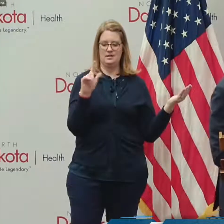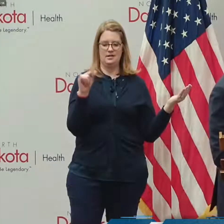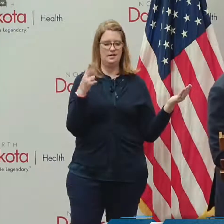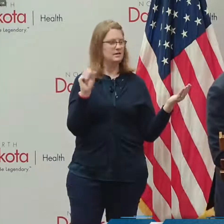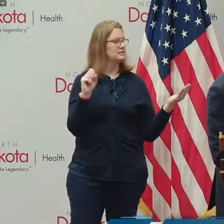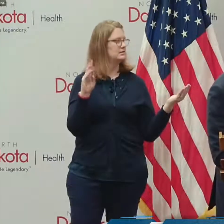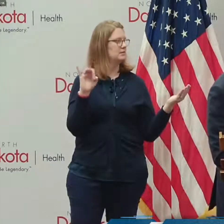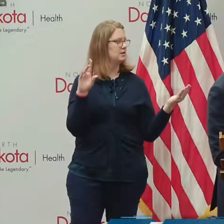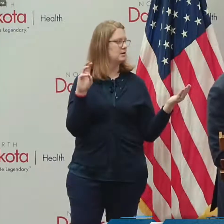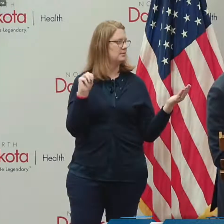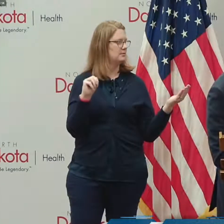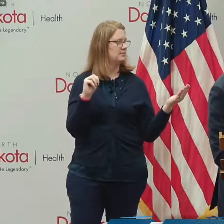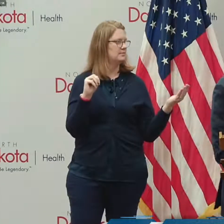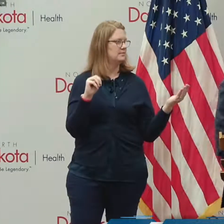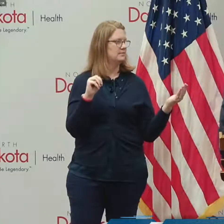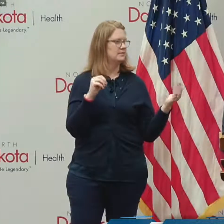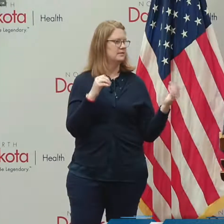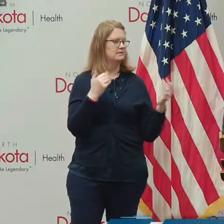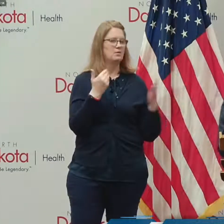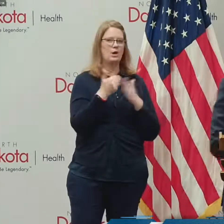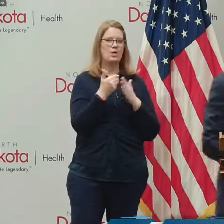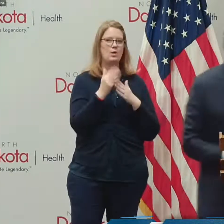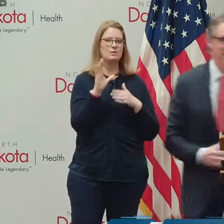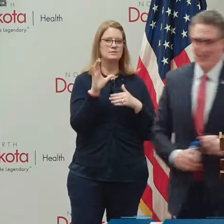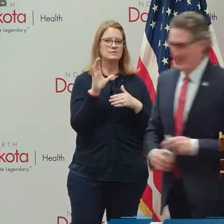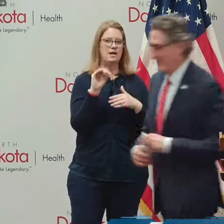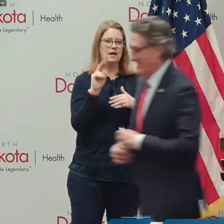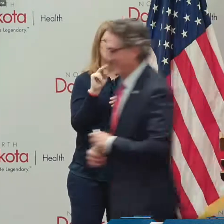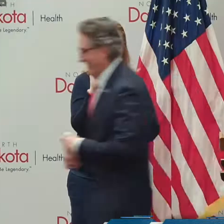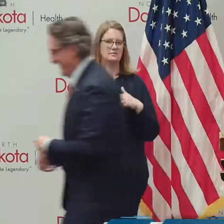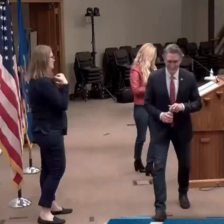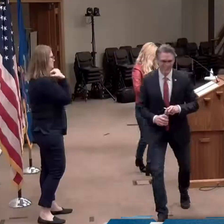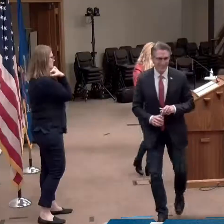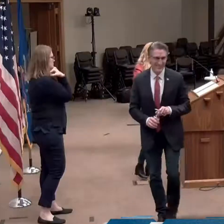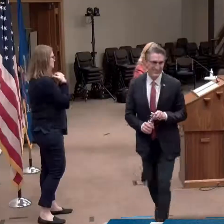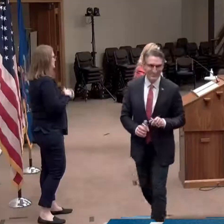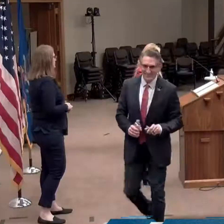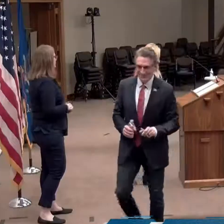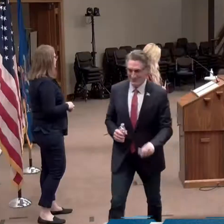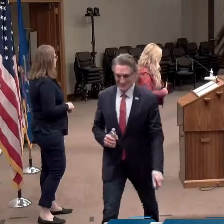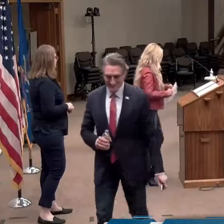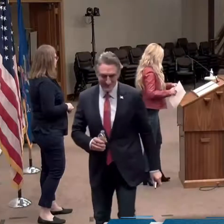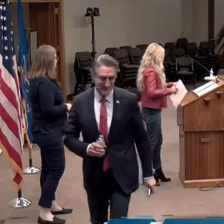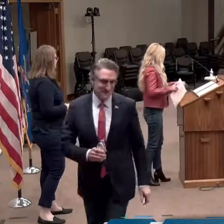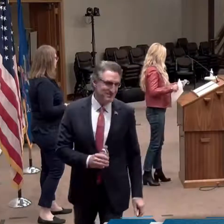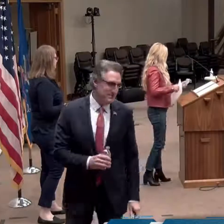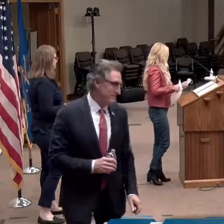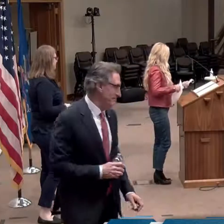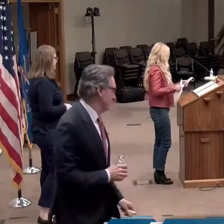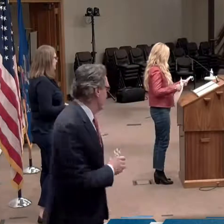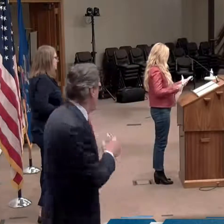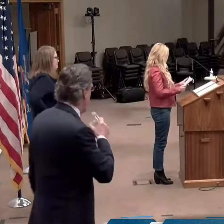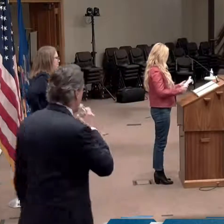Since we're a close contact, I'm going to stay here. I'm going to put my mask